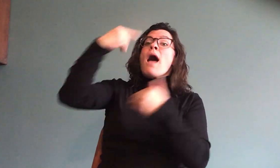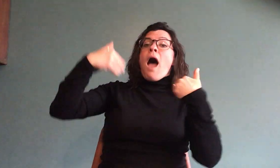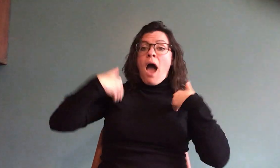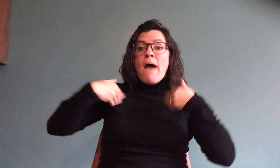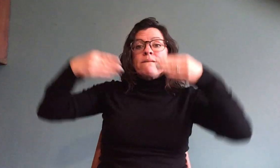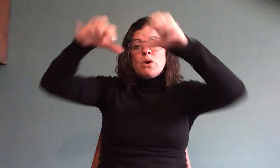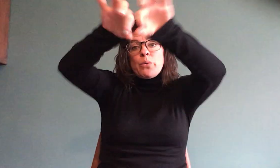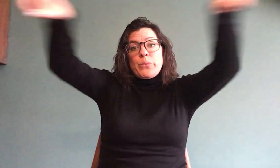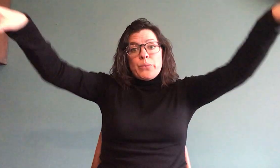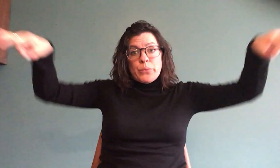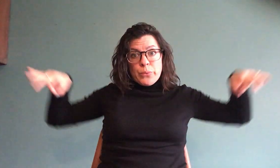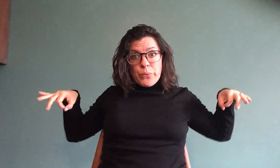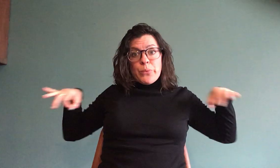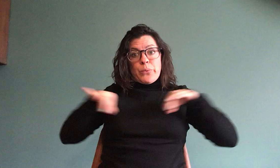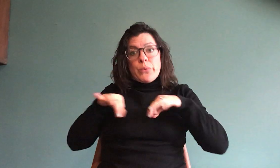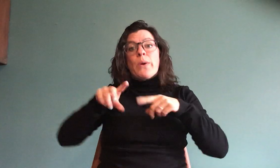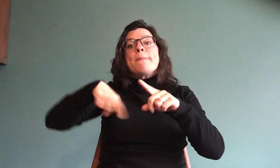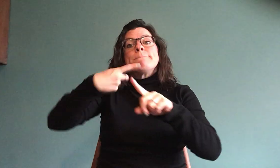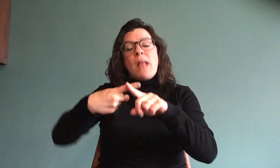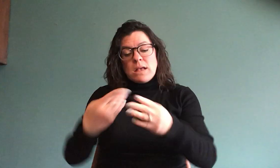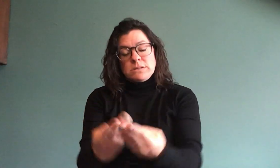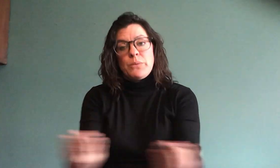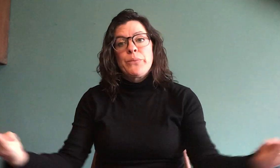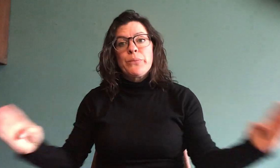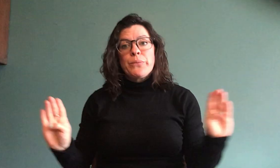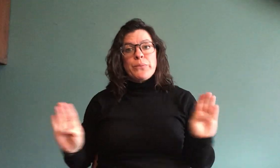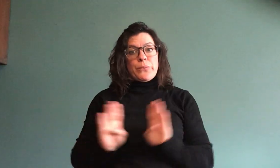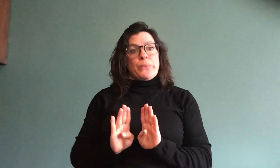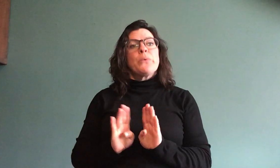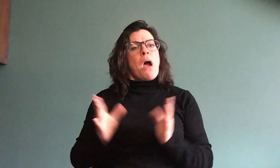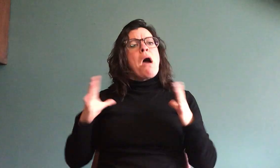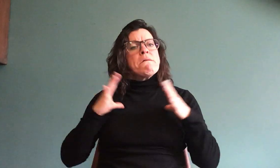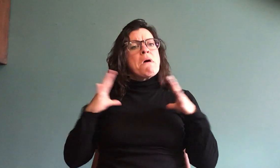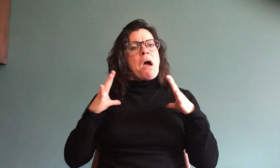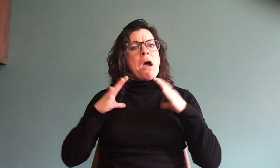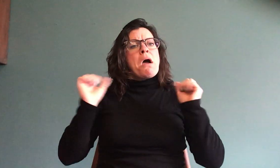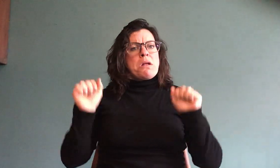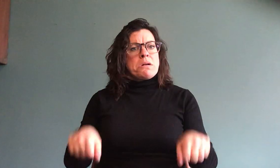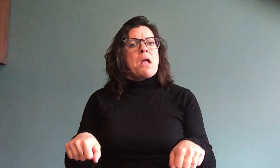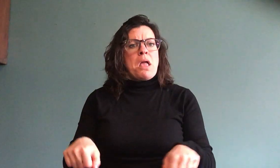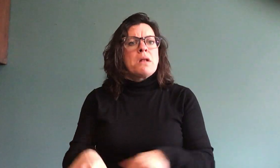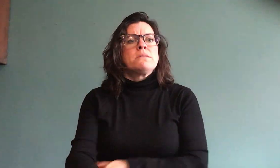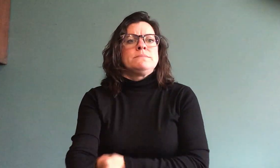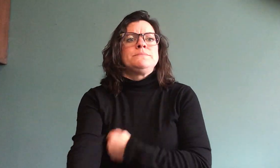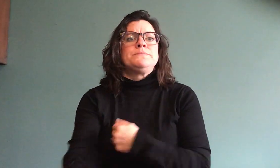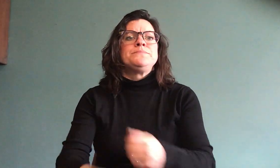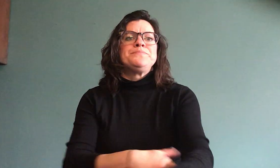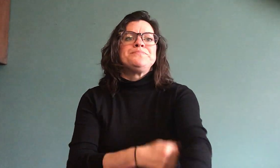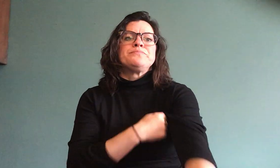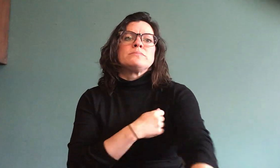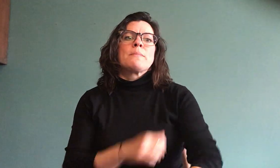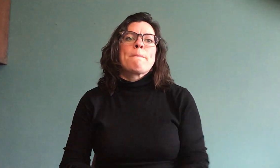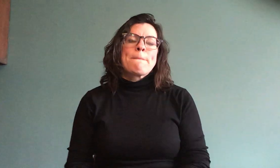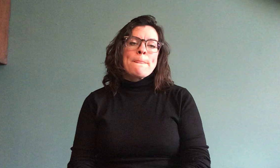up there. Sam and Malachi are up there, and they're painting the ceiling. You can probably wear a hard hat